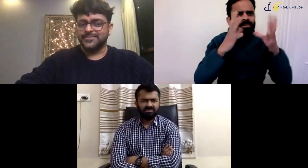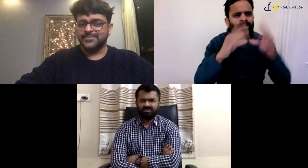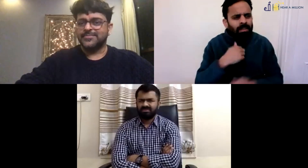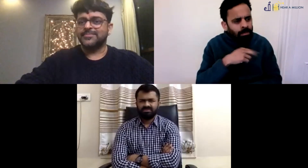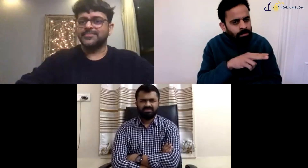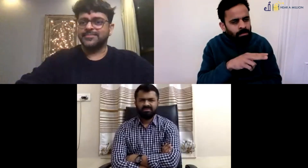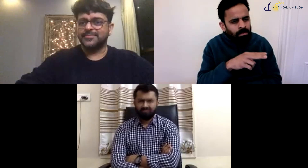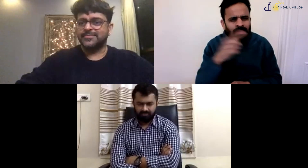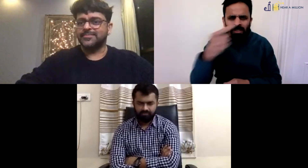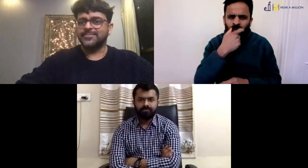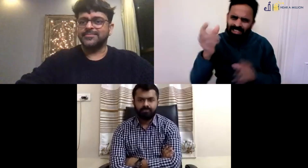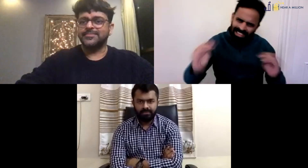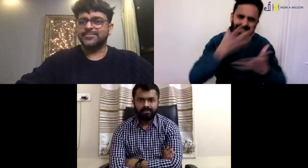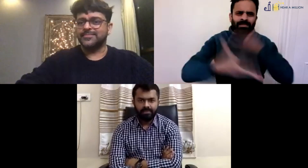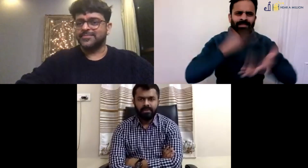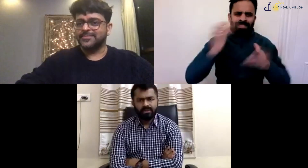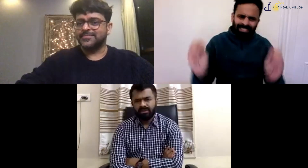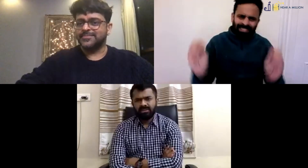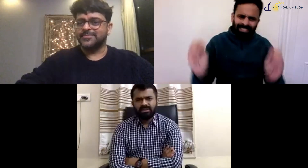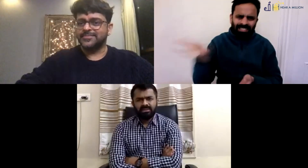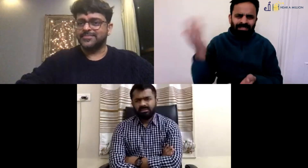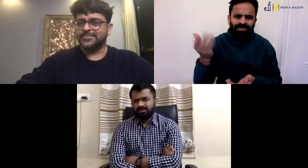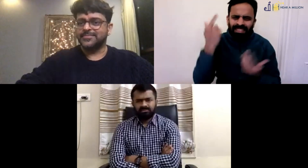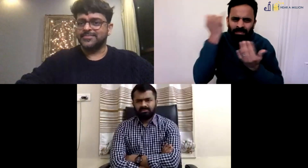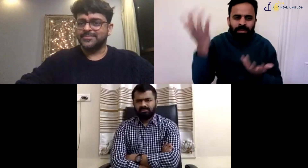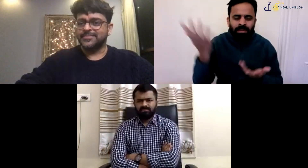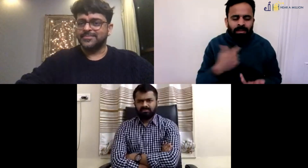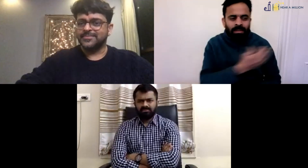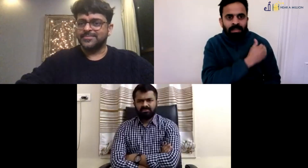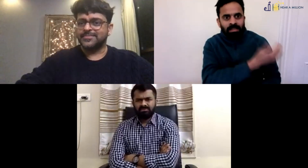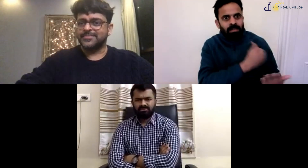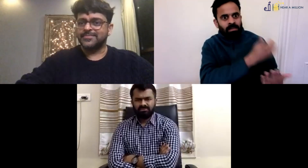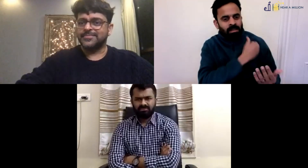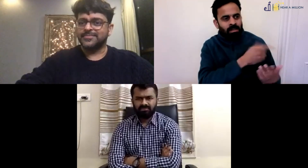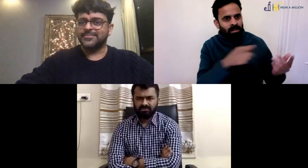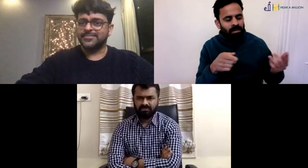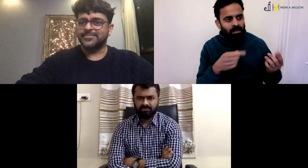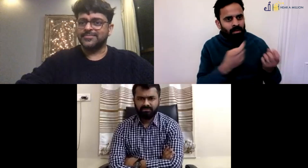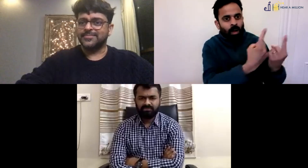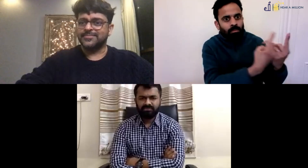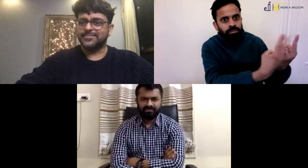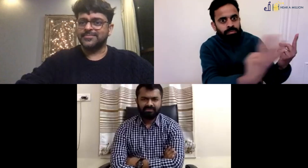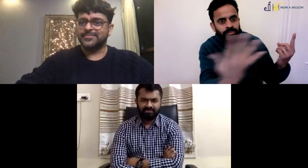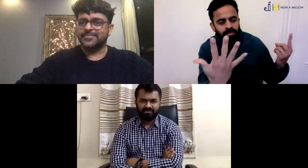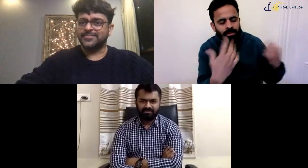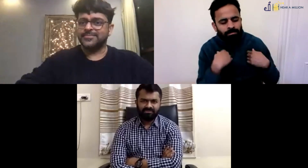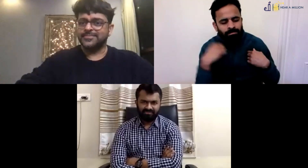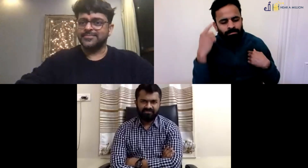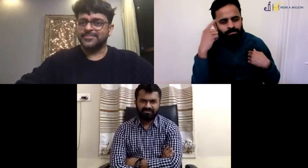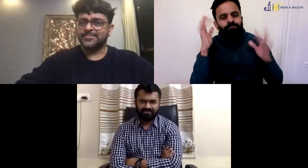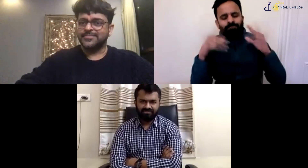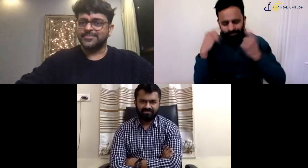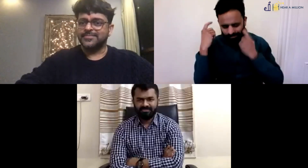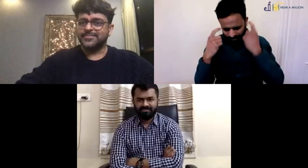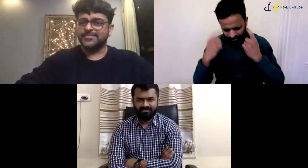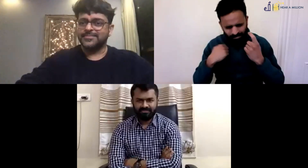that we want to be motivated again, work more again. Why don't you start teaching again? And once they started getting in touch with